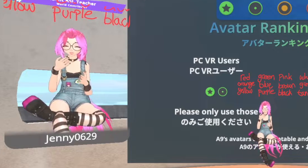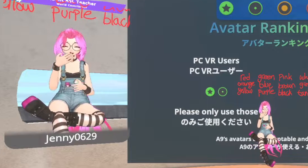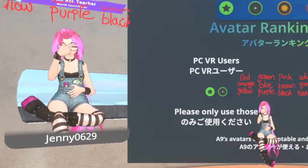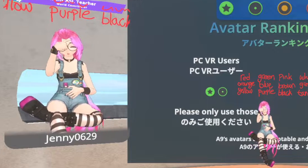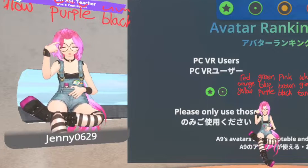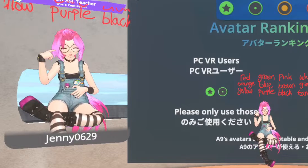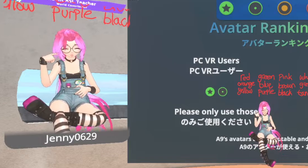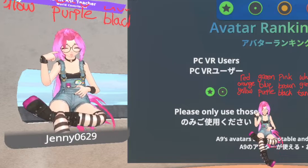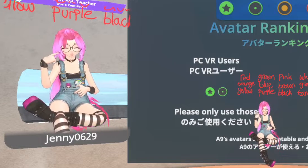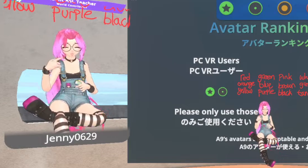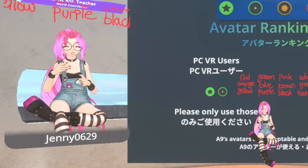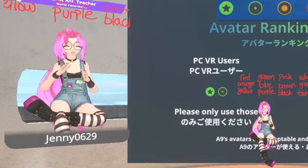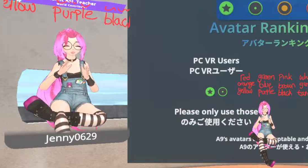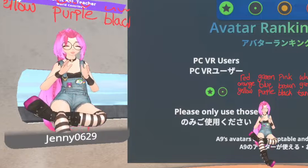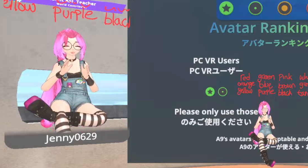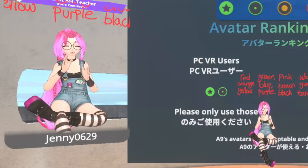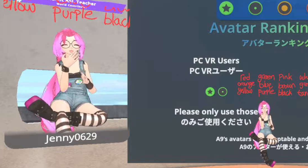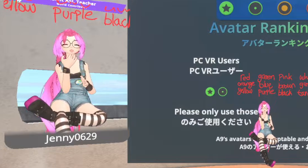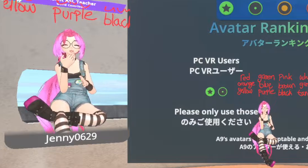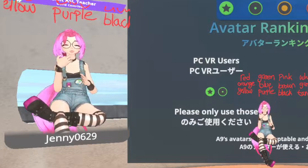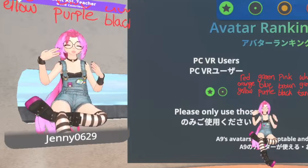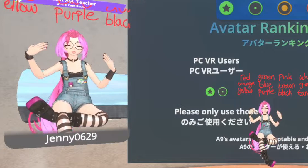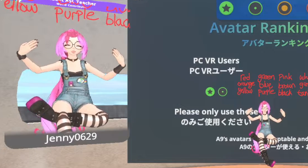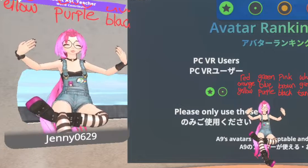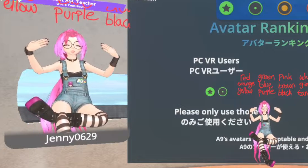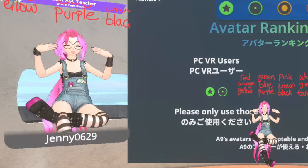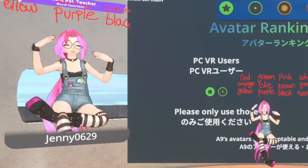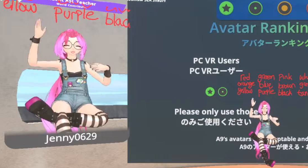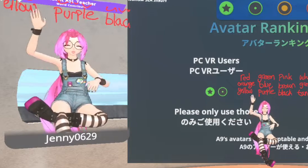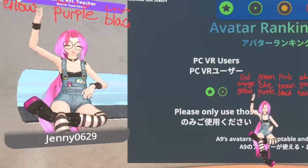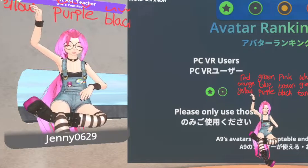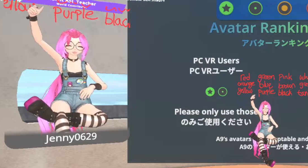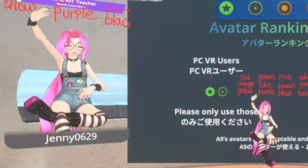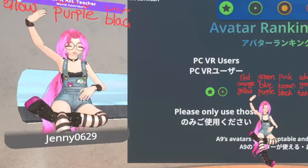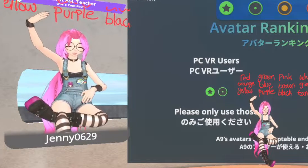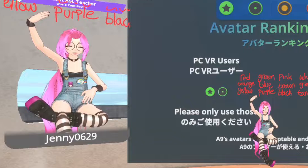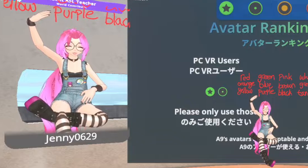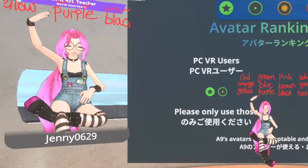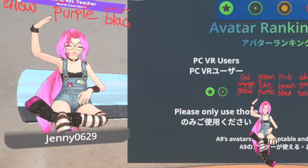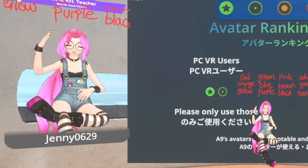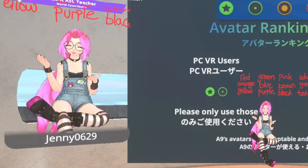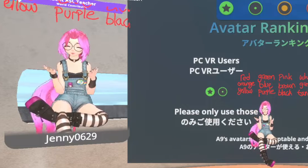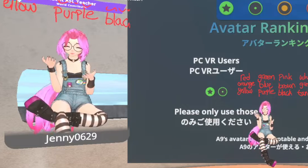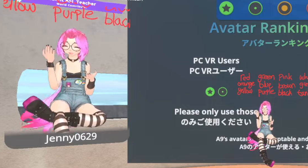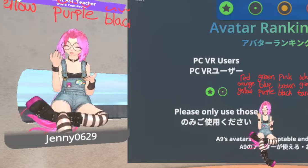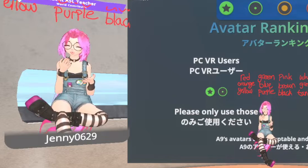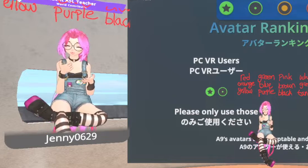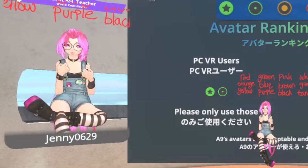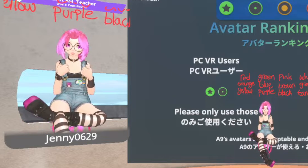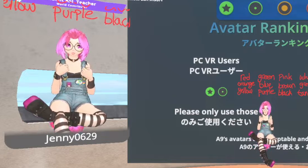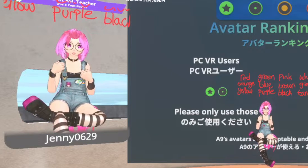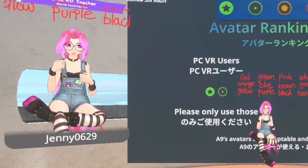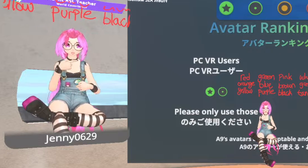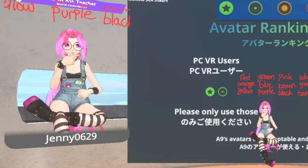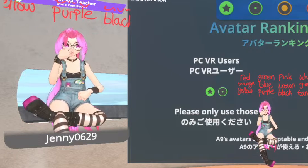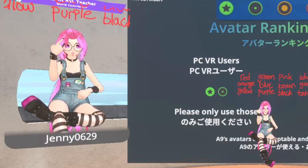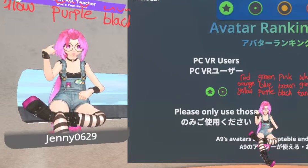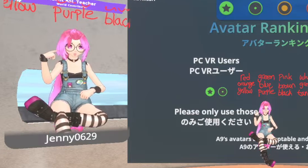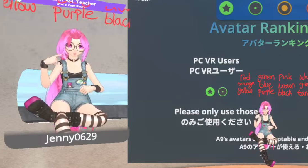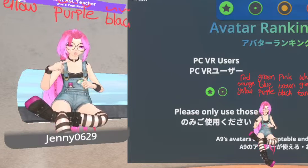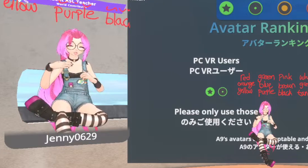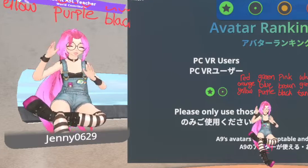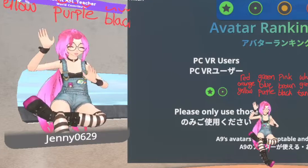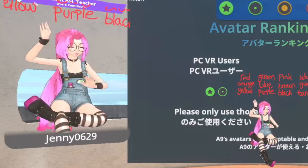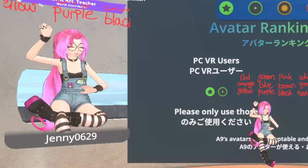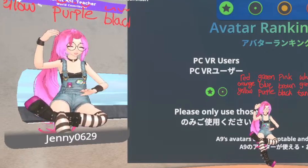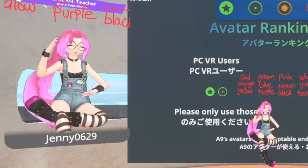know that black is the color that attracts the most heat from the sun. That's why you don't want to wear black